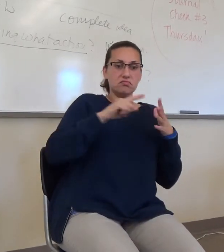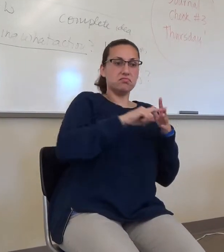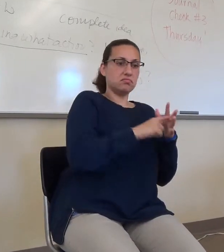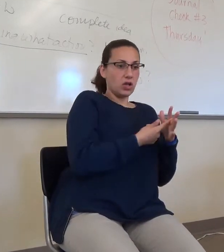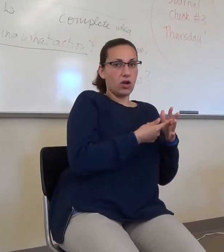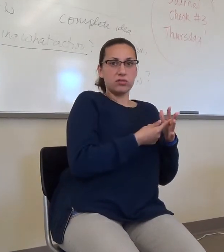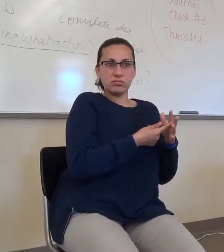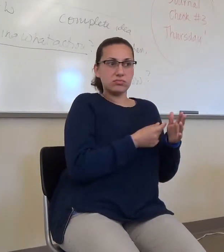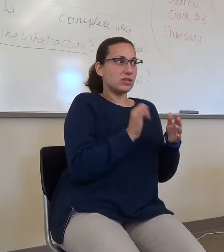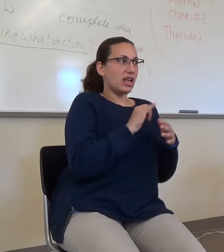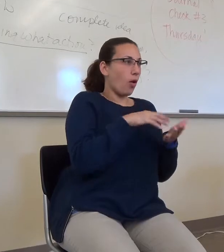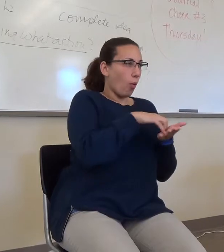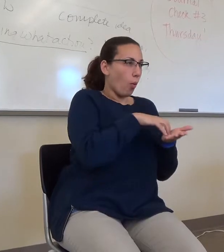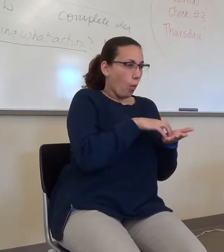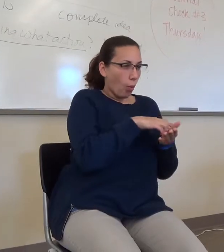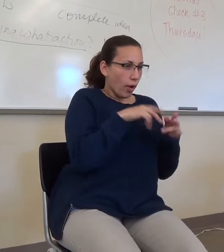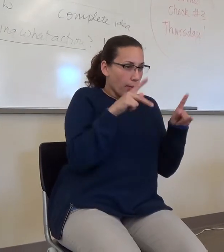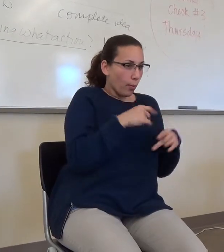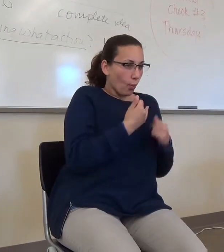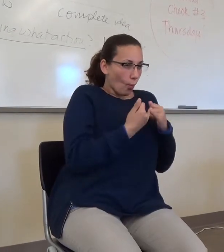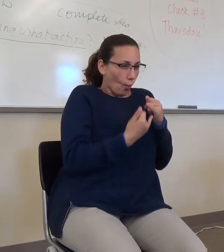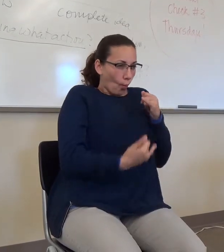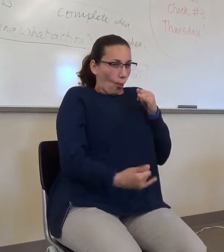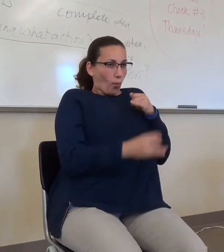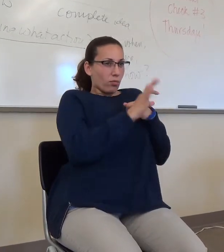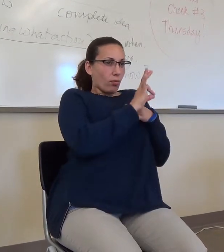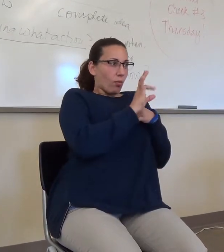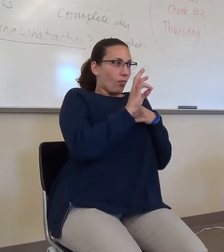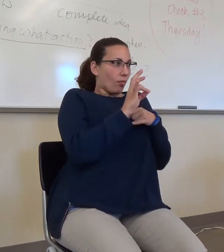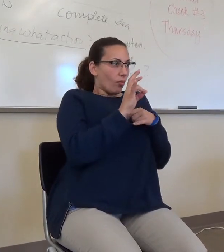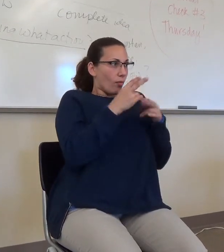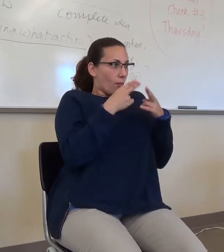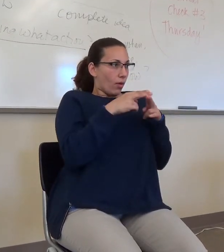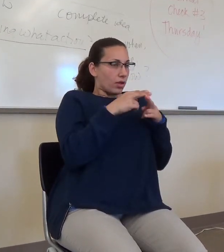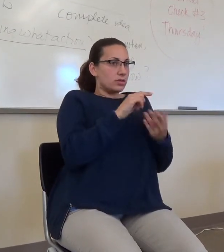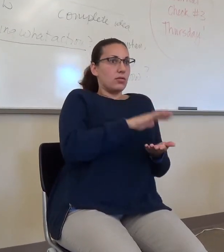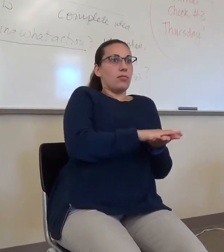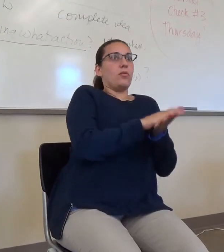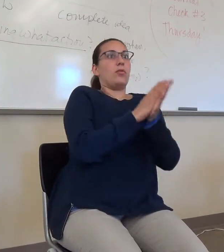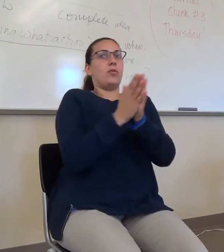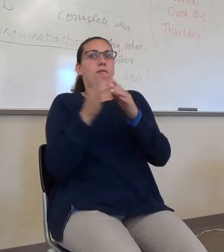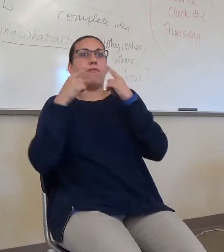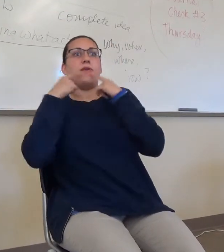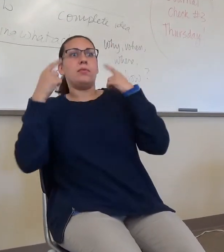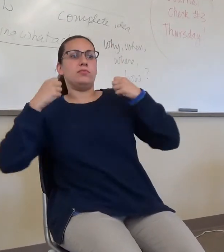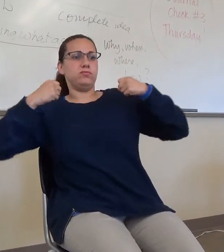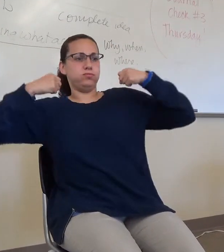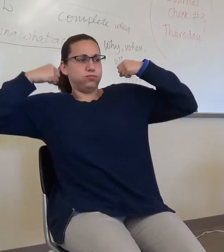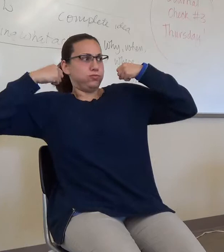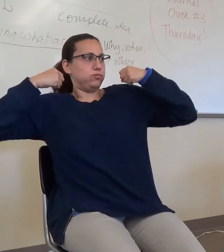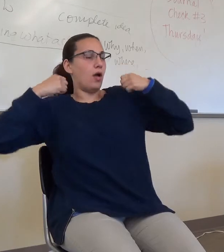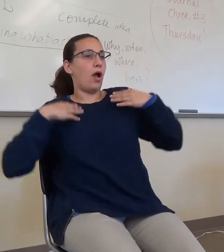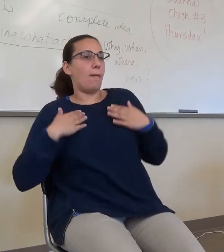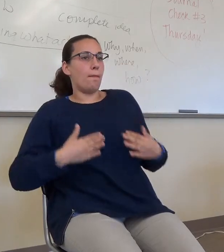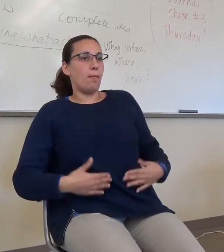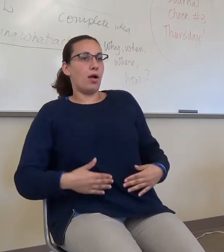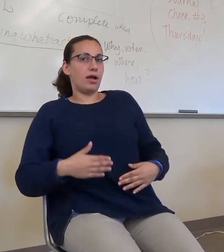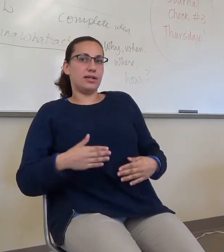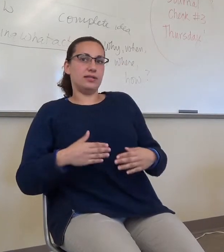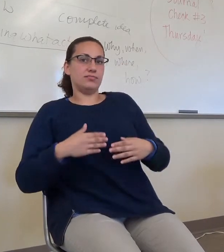97-pound weakling to a famous bodybuilder. Okay? This should have been pretty clear because